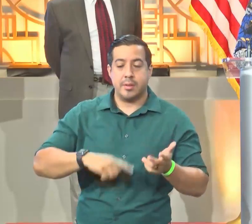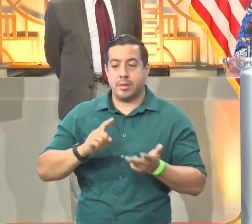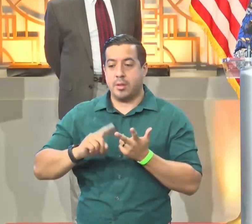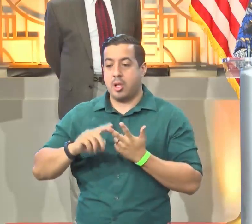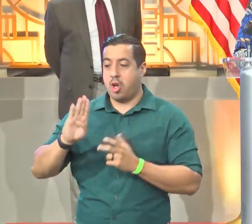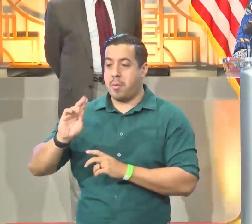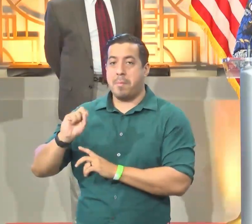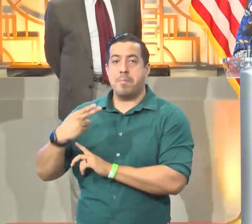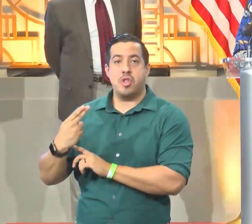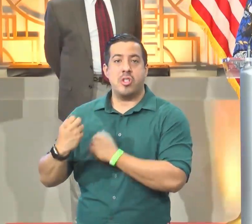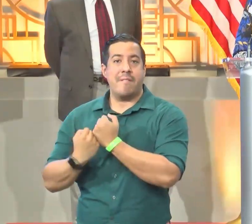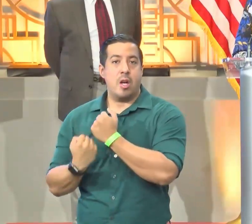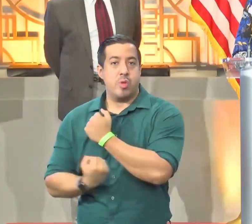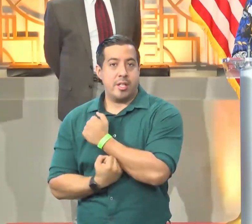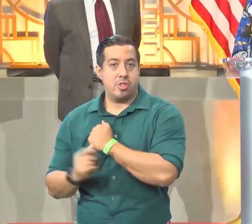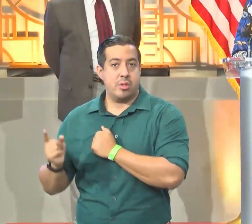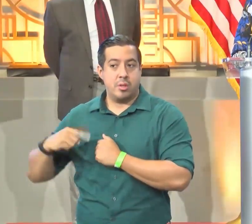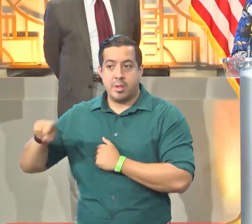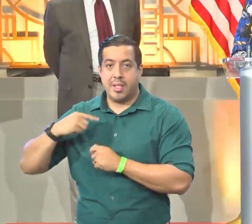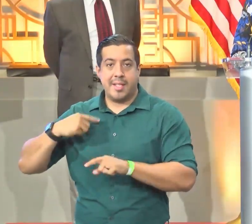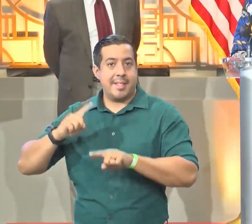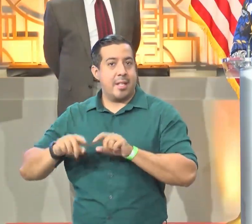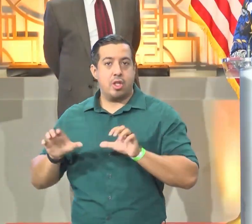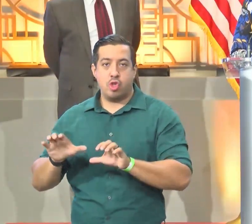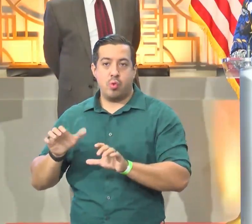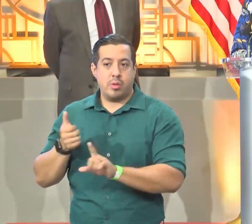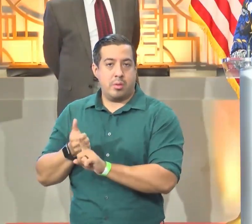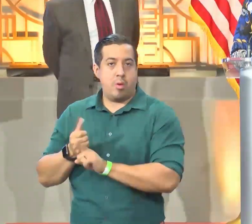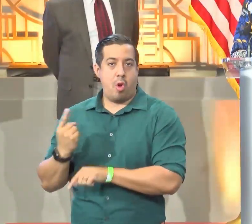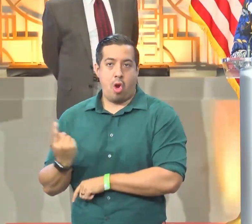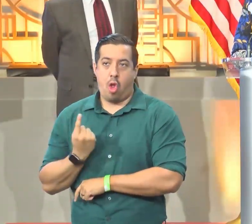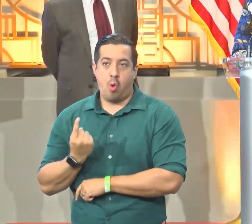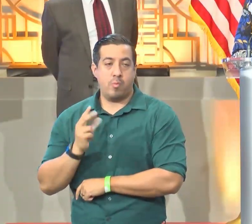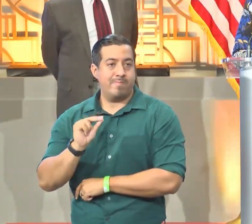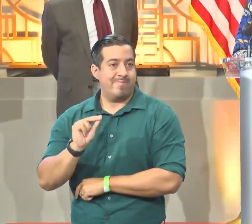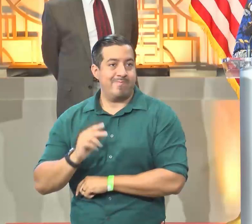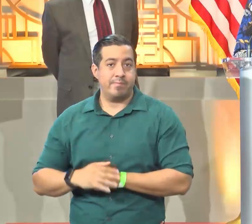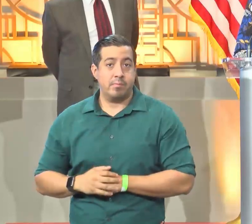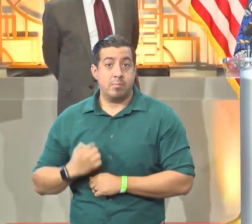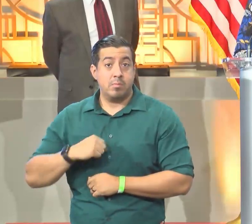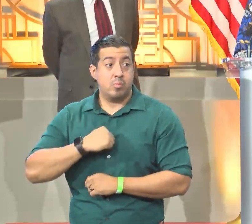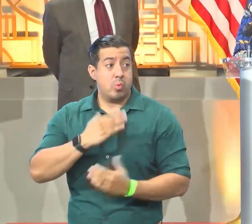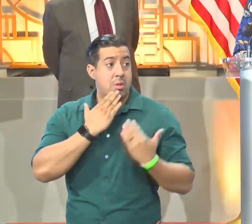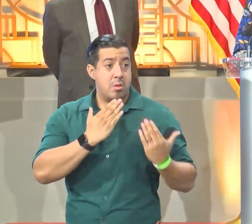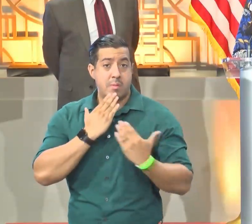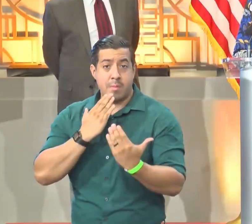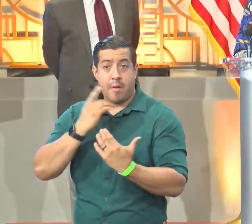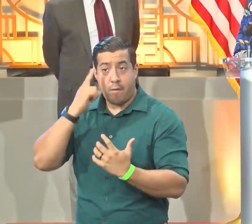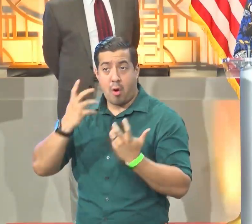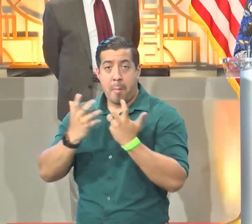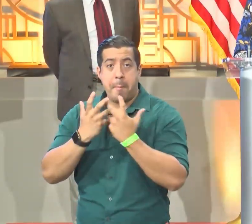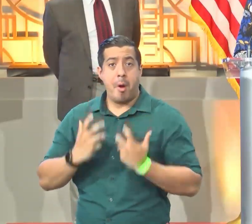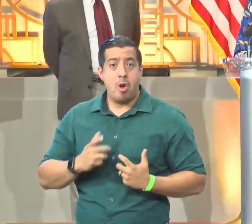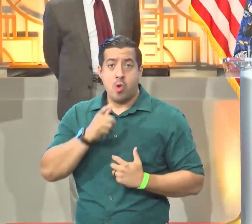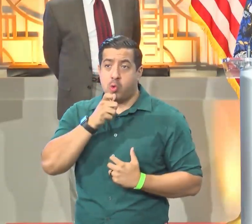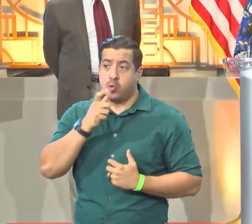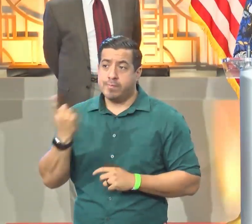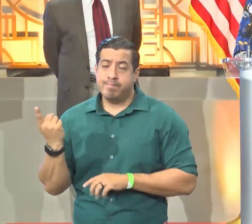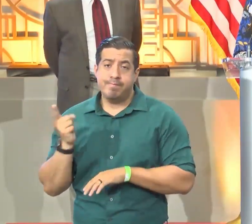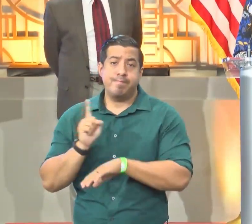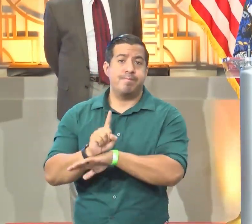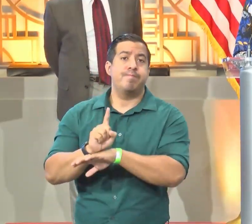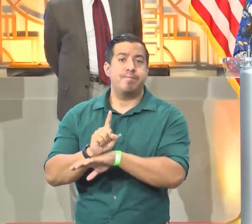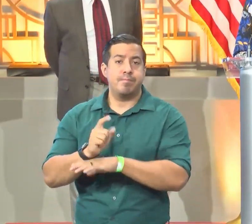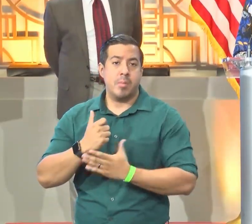Literacy Foundation cannot do this work alone. We are very grateful for the partners who have stepped up to